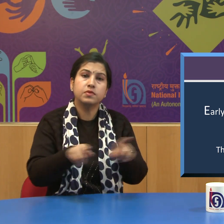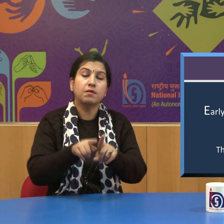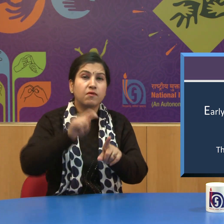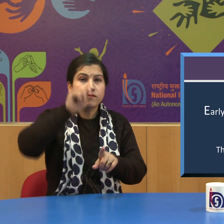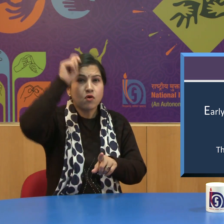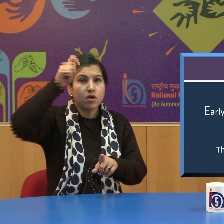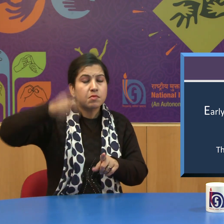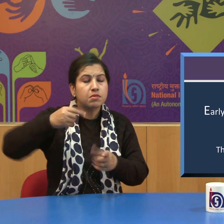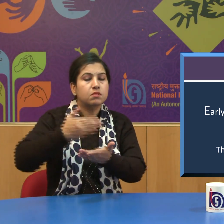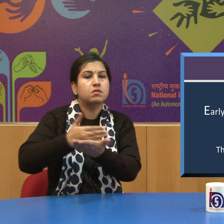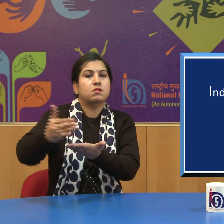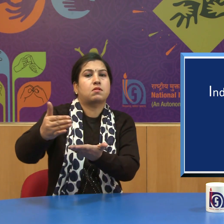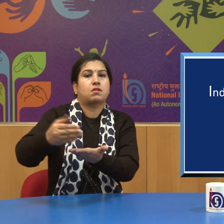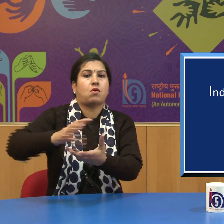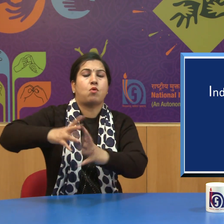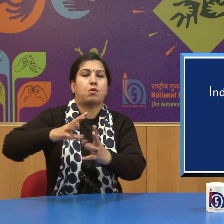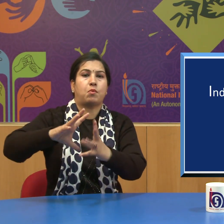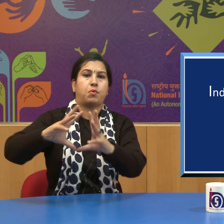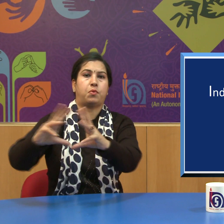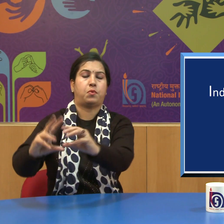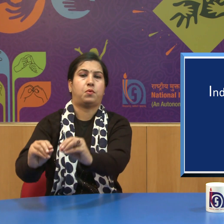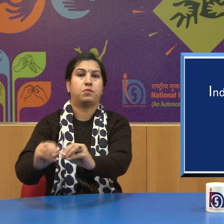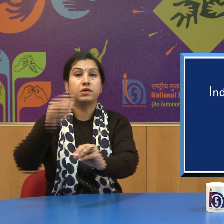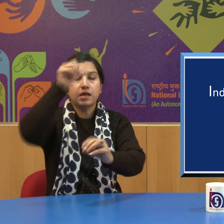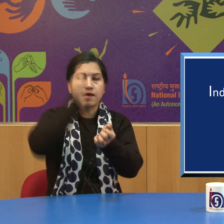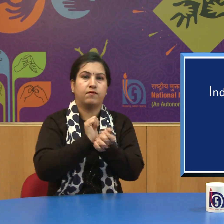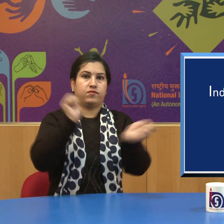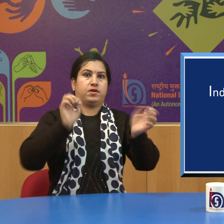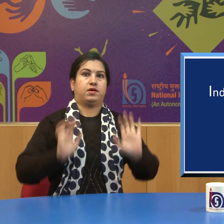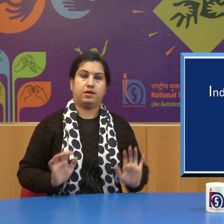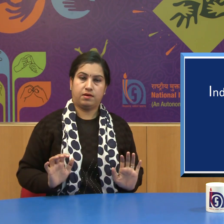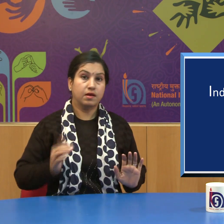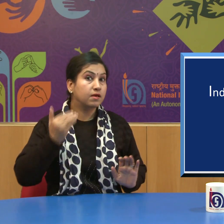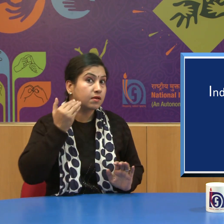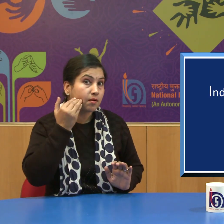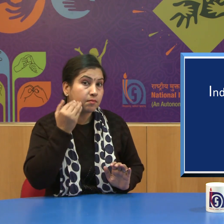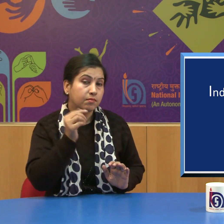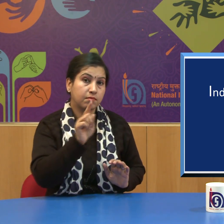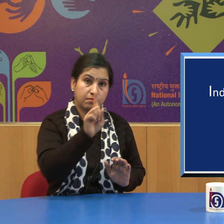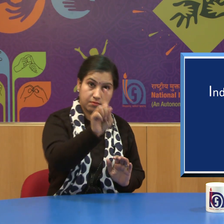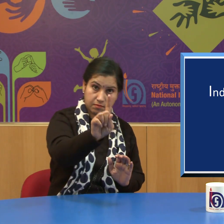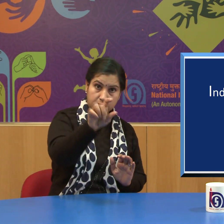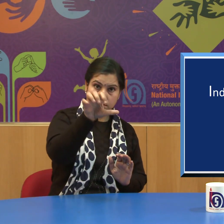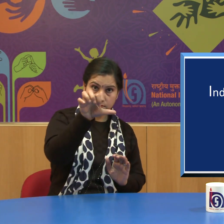rule and independence of India in the year 1947.